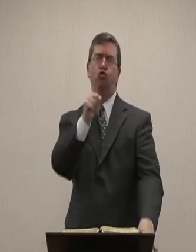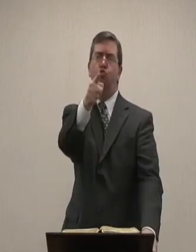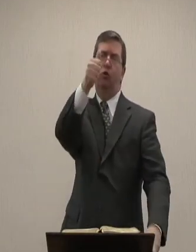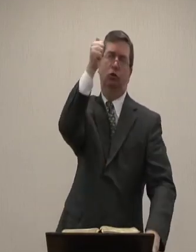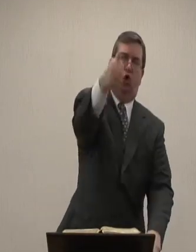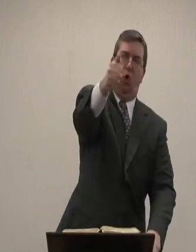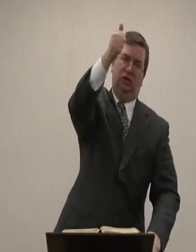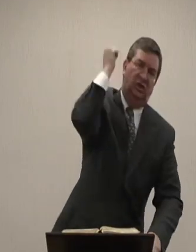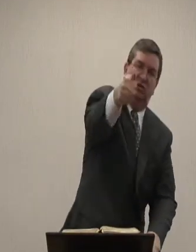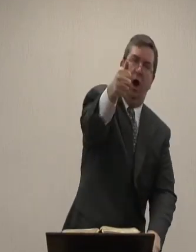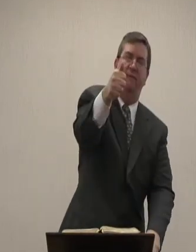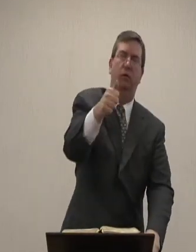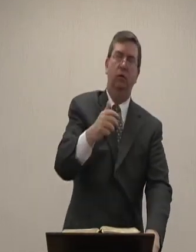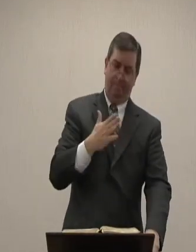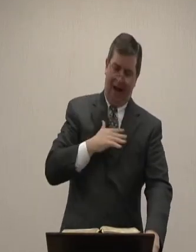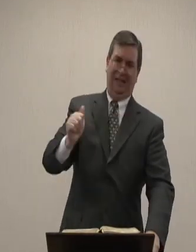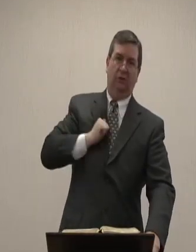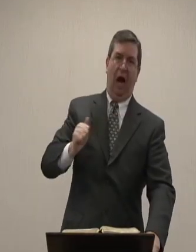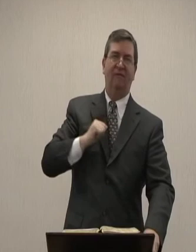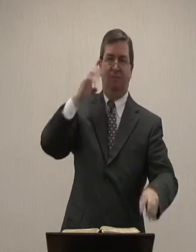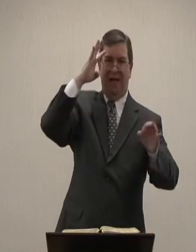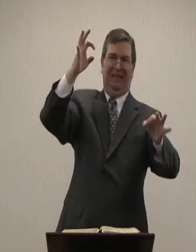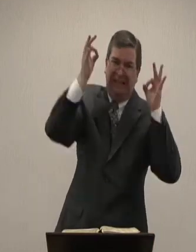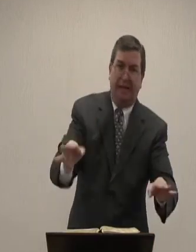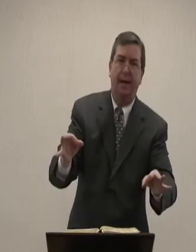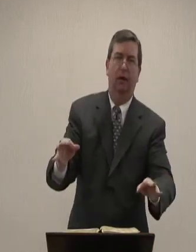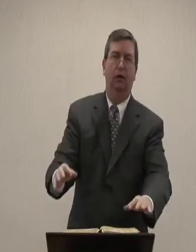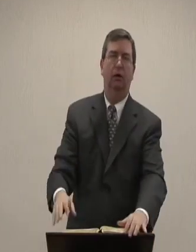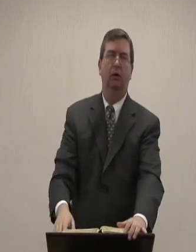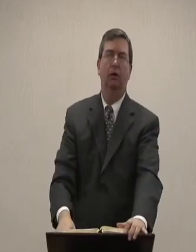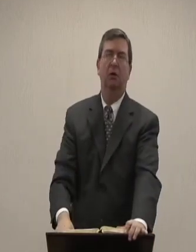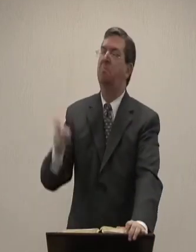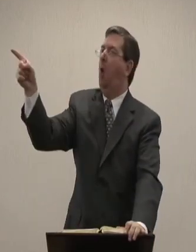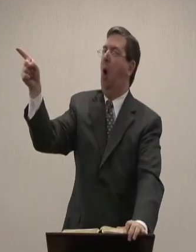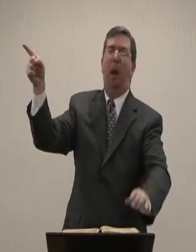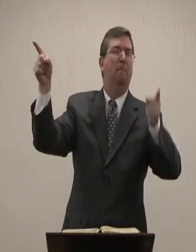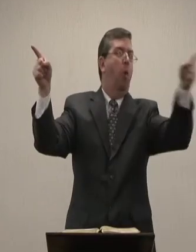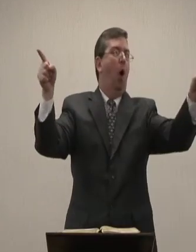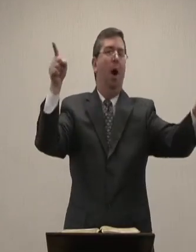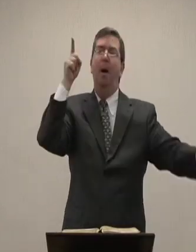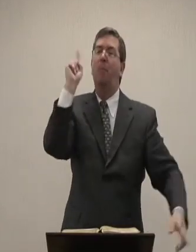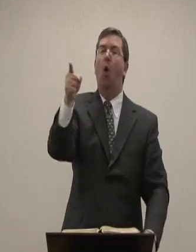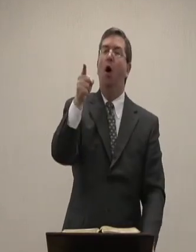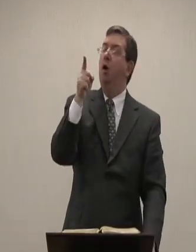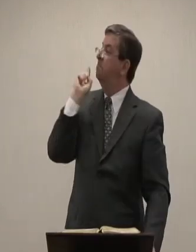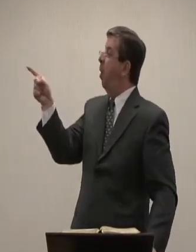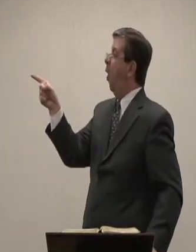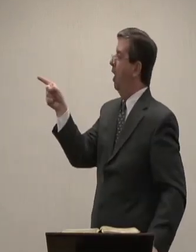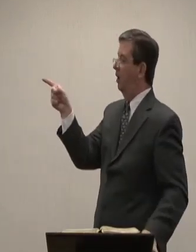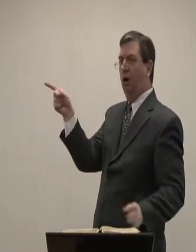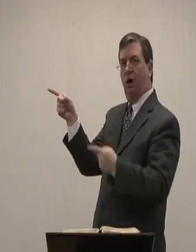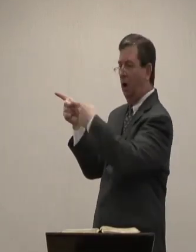Don't blame God. Yourself, mine, myself. We have a decision to make.